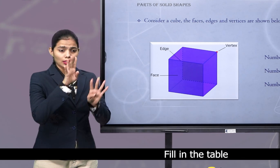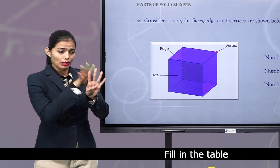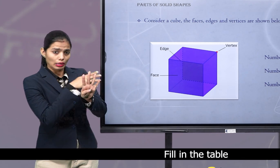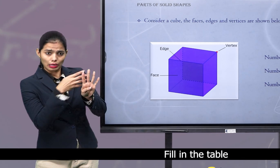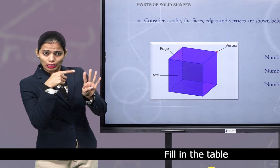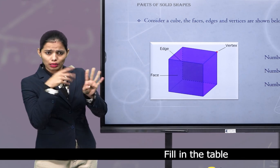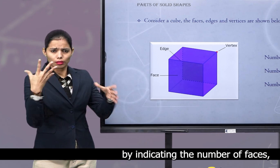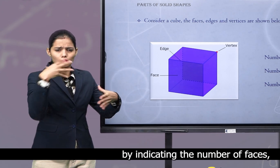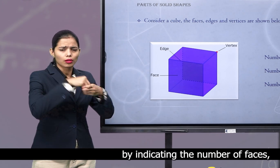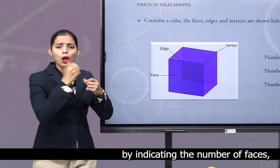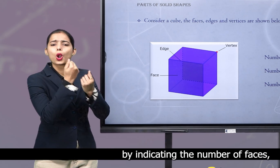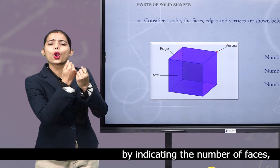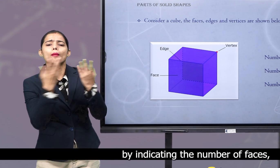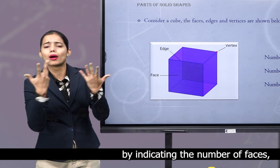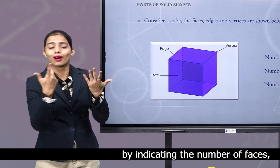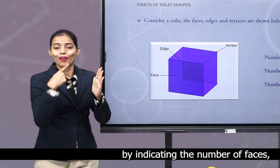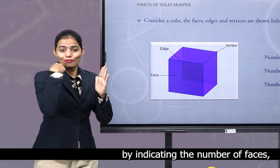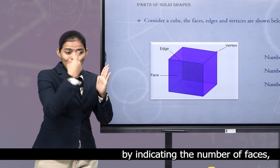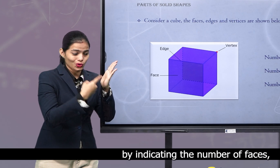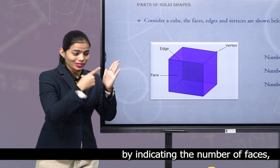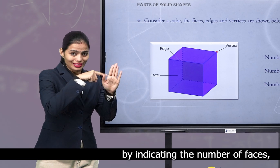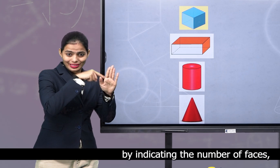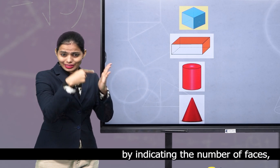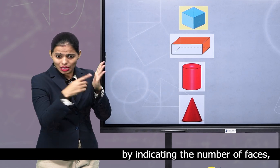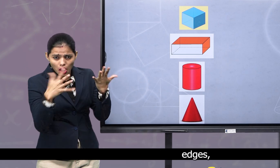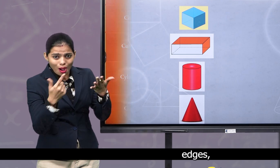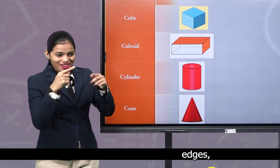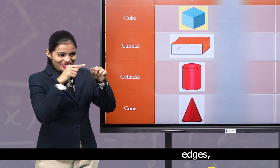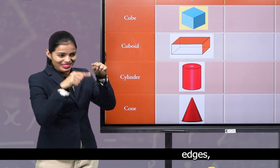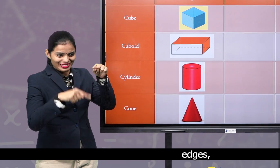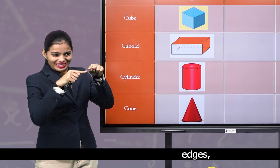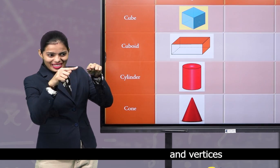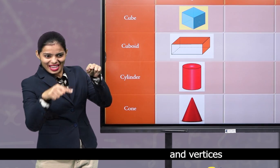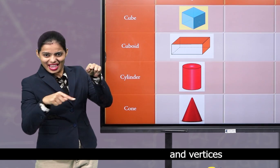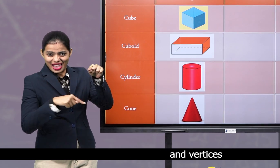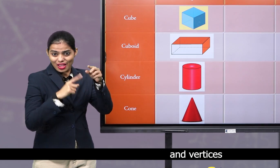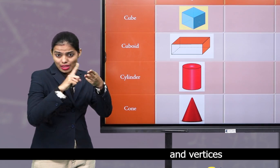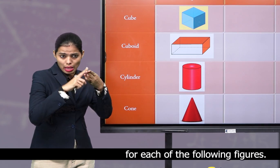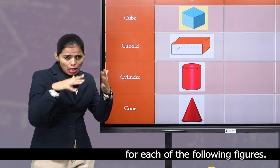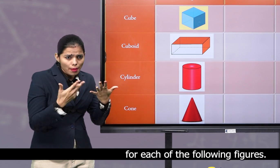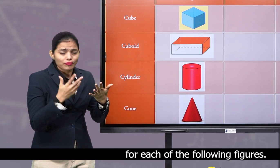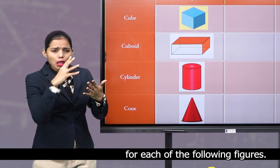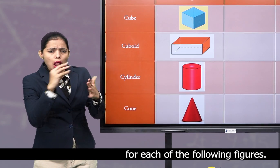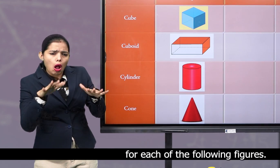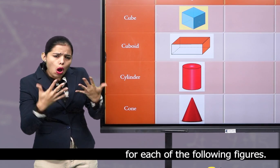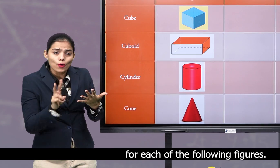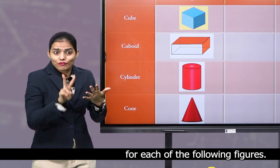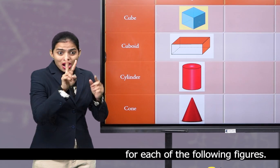Fill in the table by indicating the number of faces, edges, and vertices for each of the following figures.